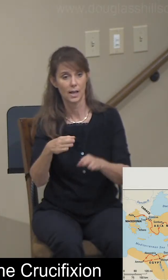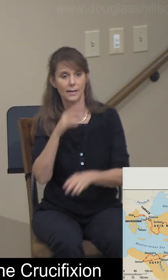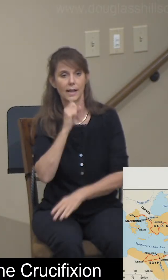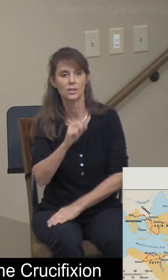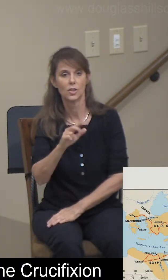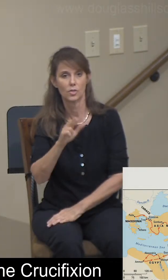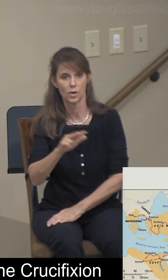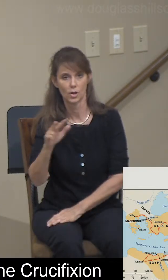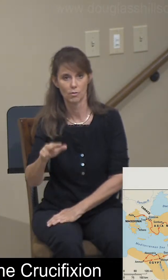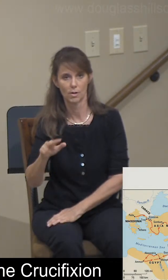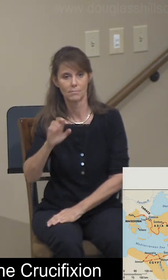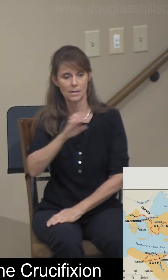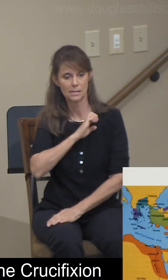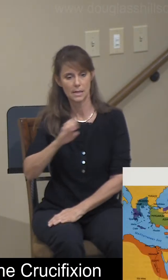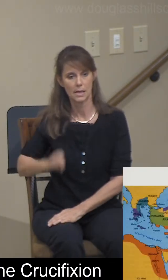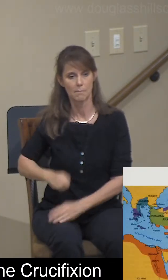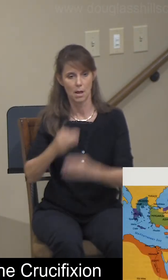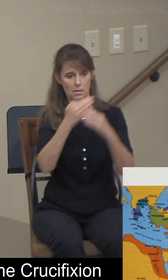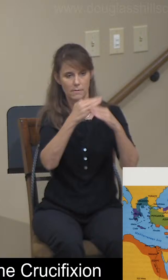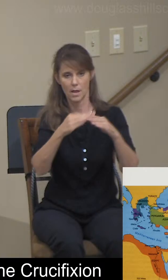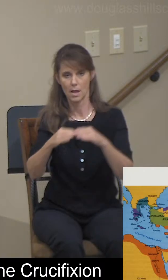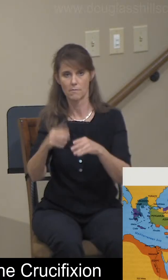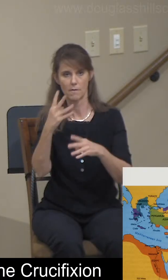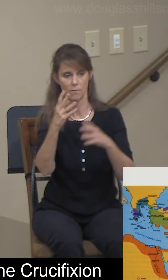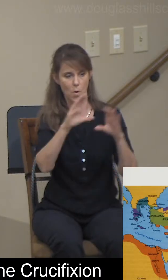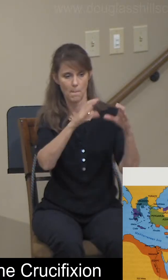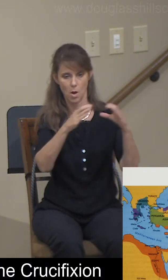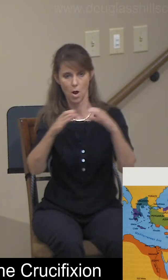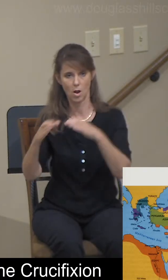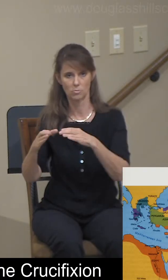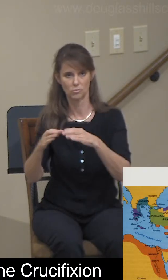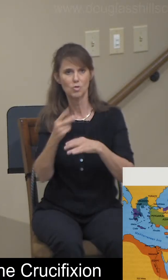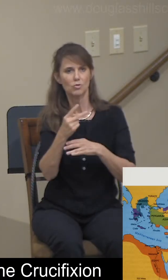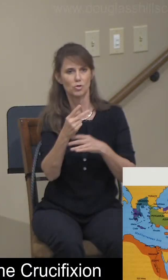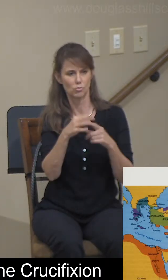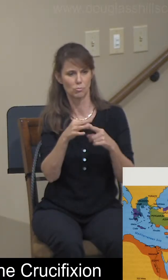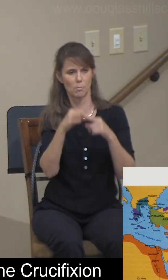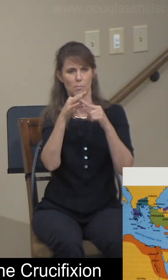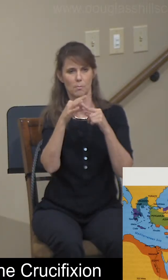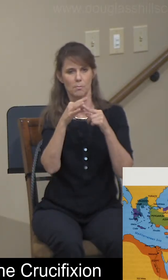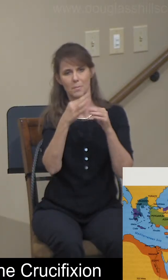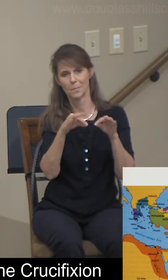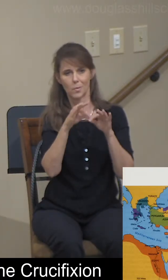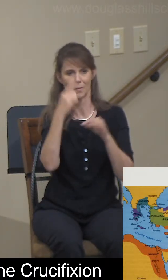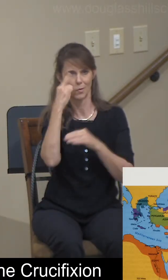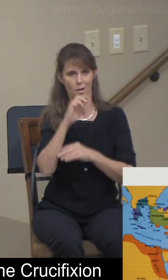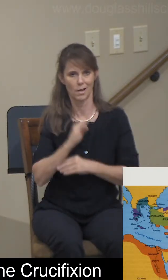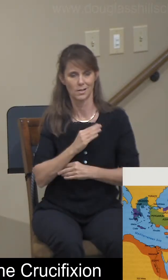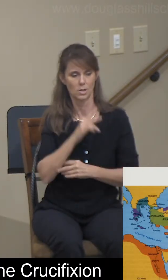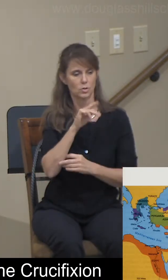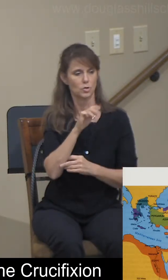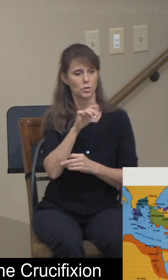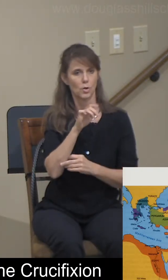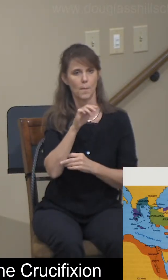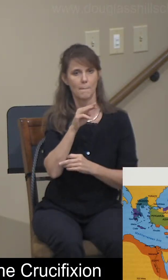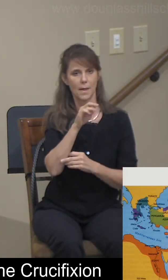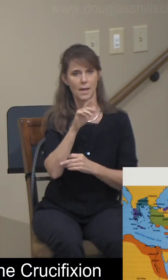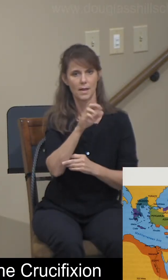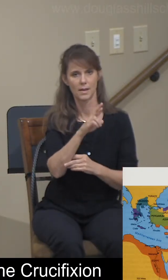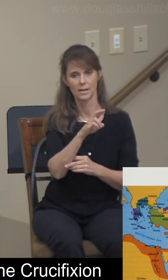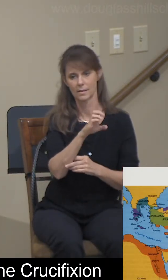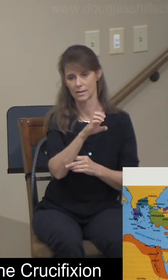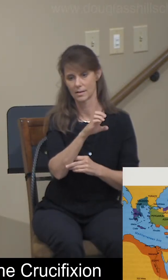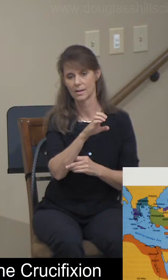was divided into 4 parts, only 2 parts of which are really relevant for us. It's the Ptolemaic Empire, which is largely headquartered